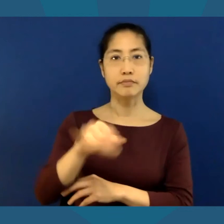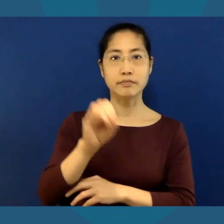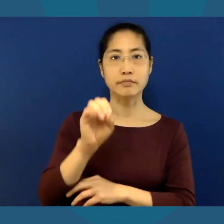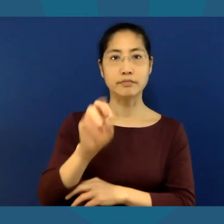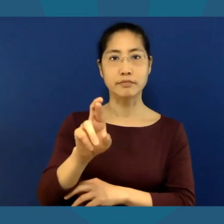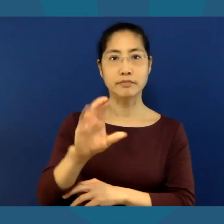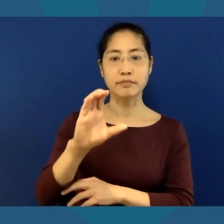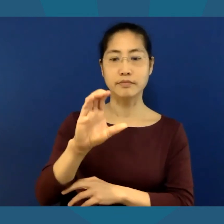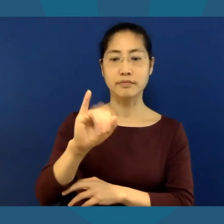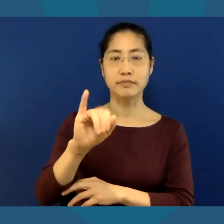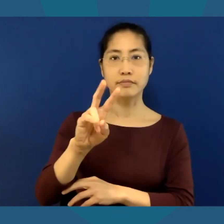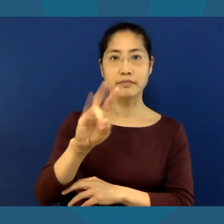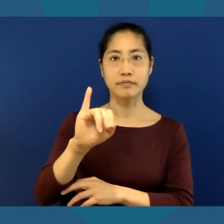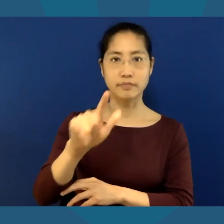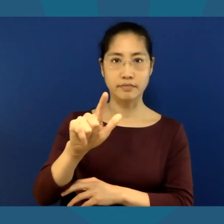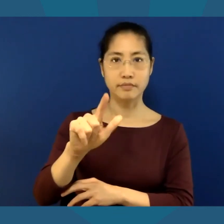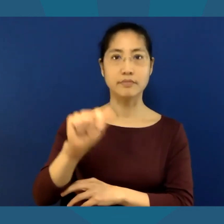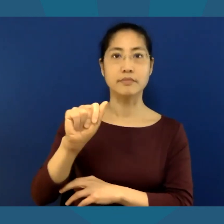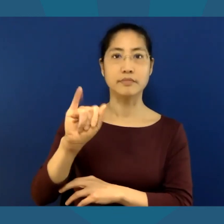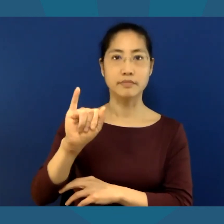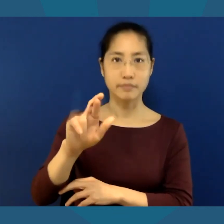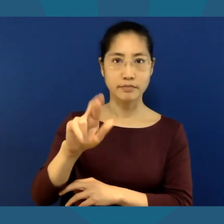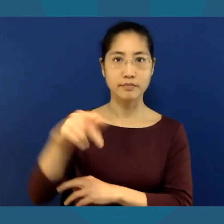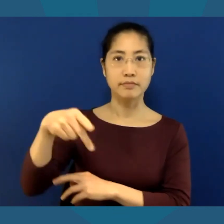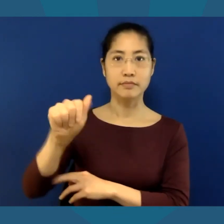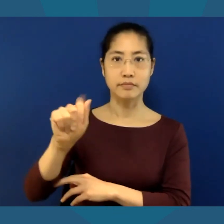Honorary Major Civil Air Patrol.